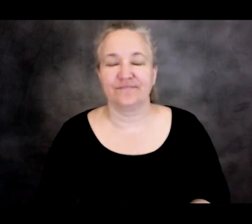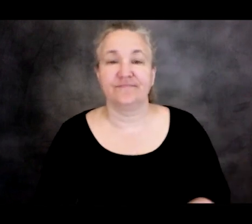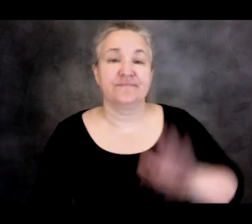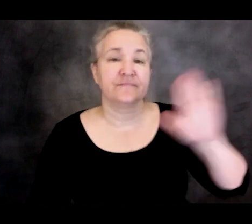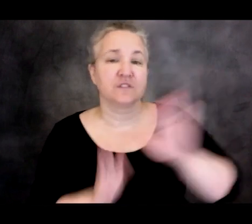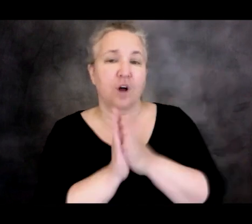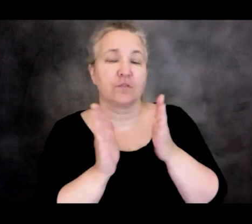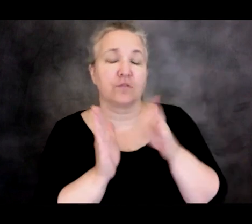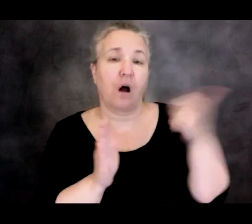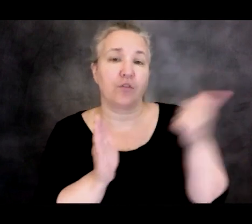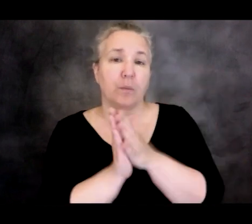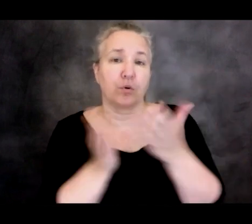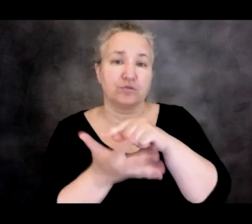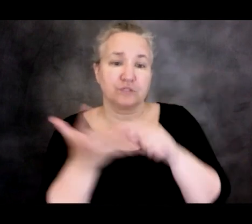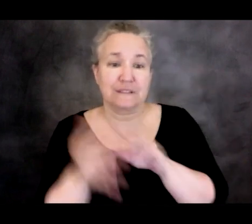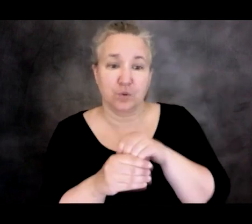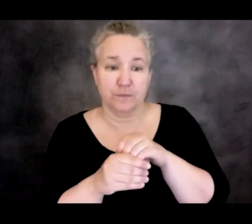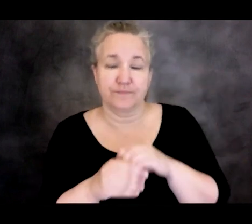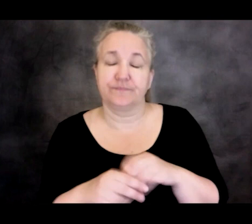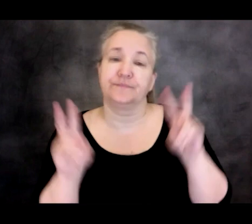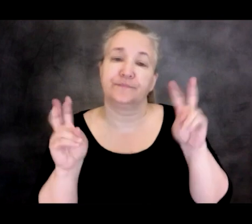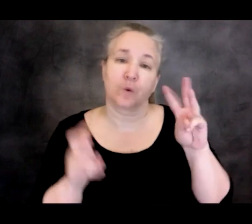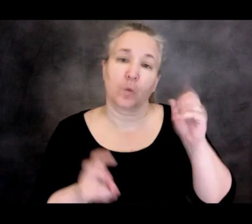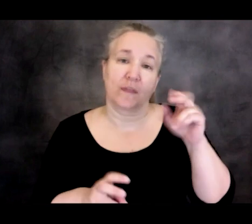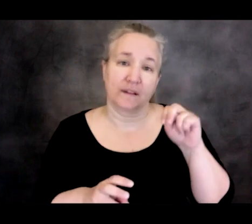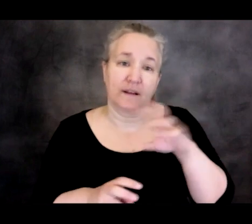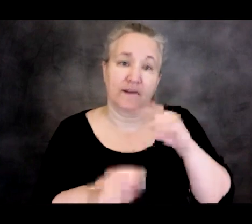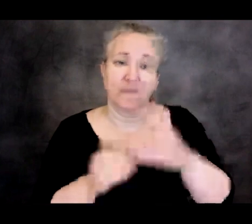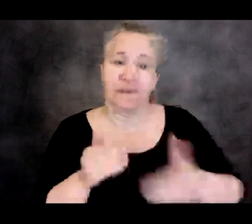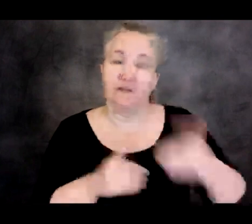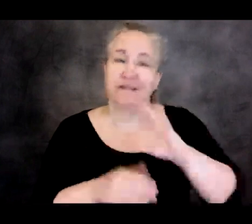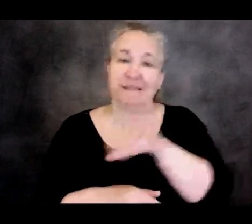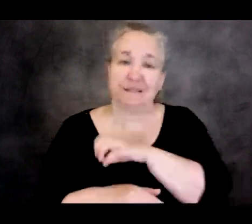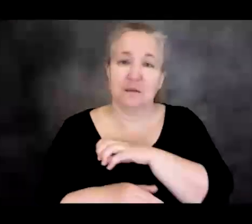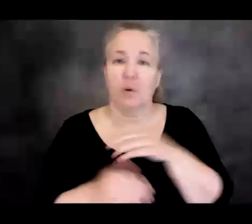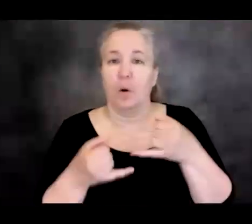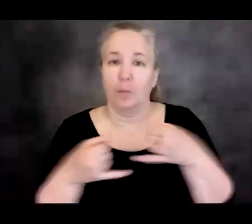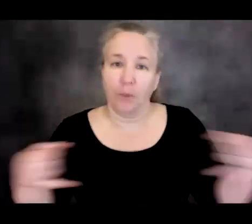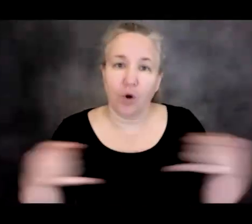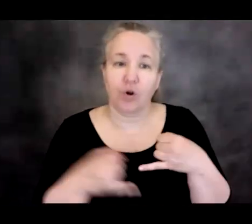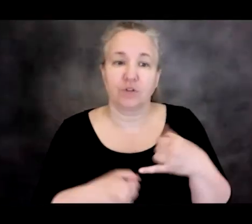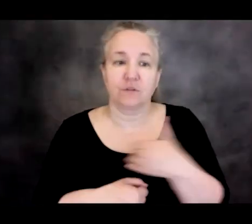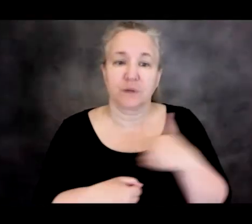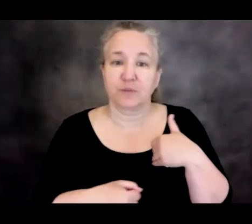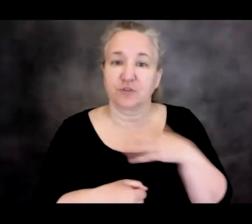include Within and Beyond Citizenship, Borders, Membership, and Belonging,